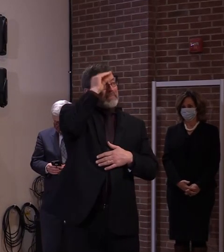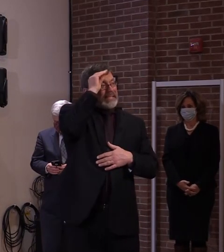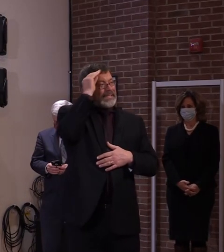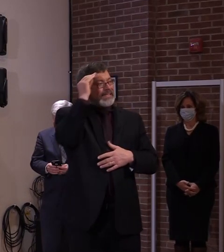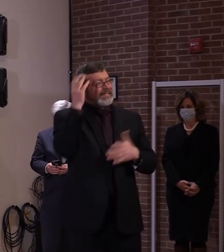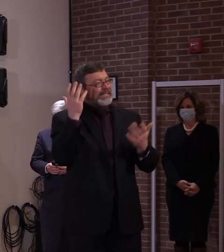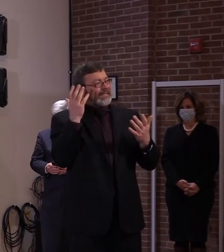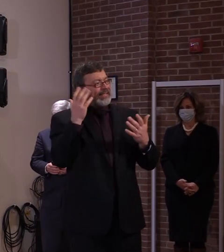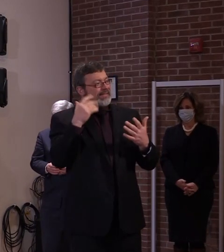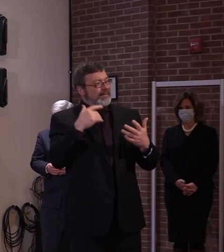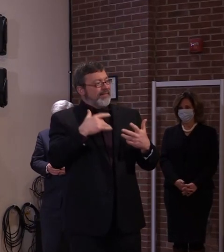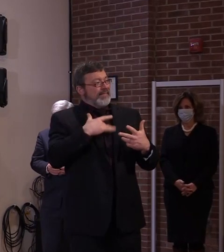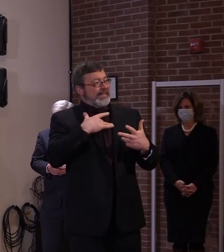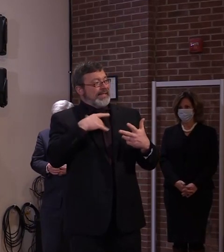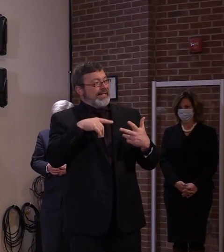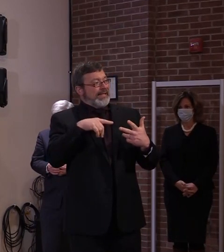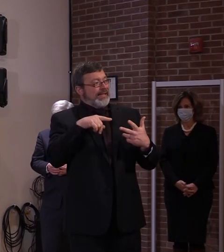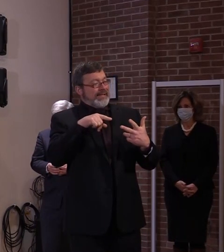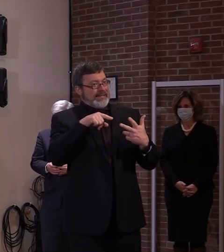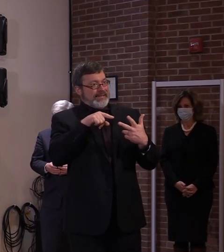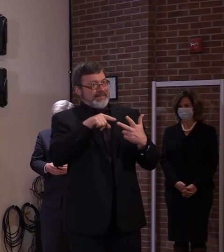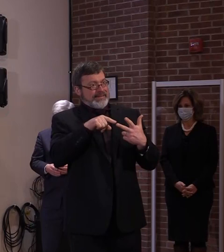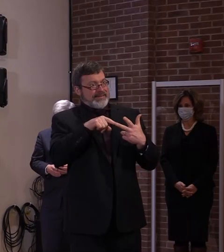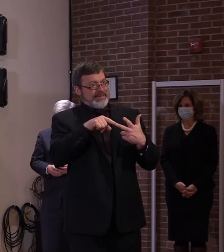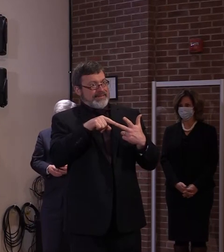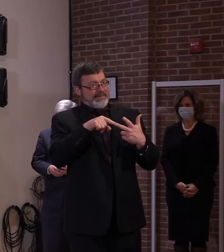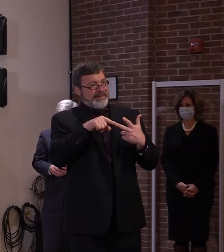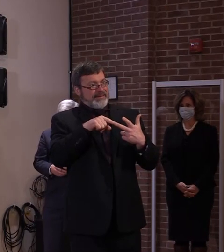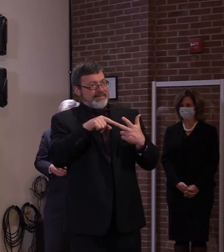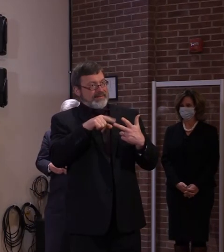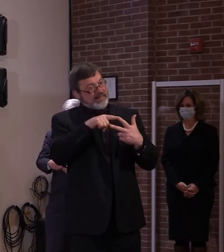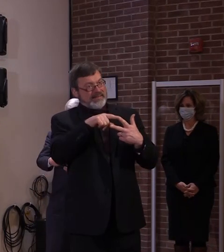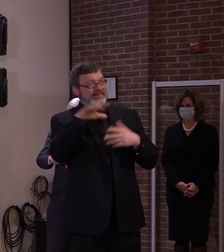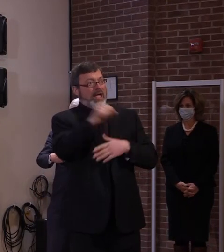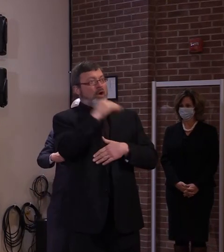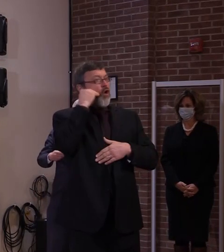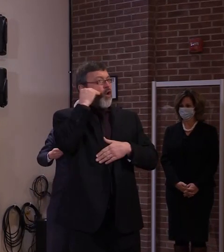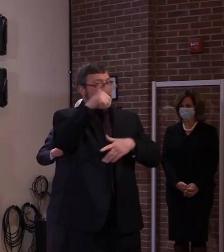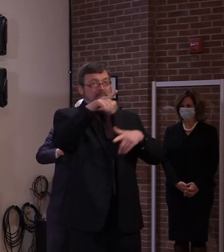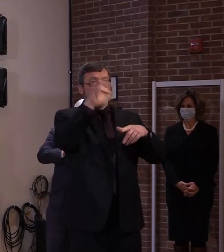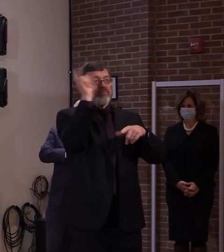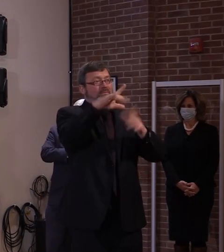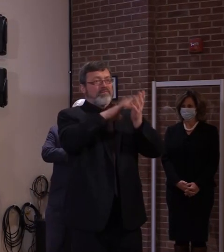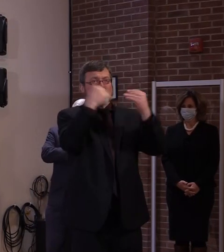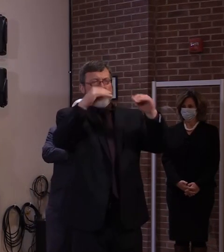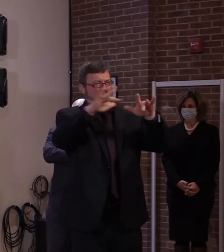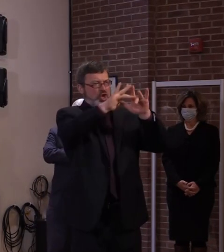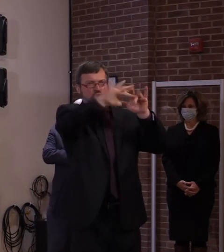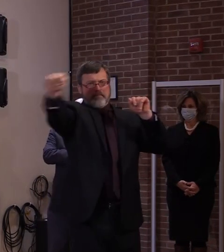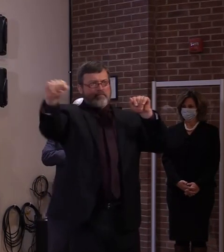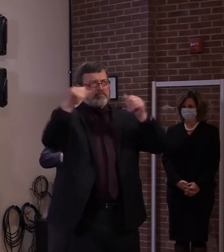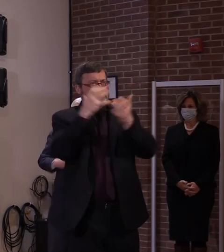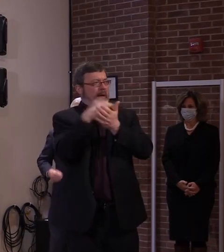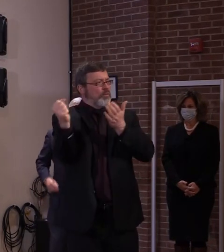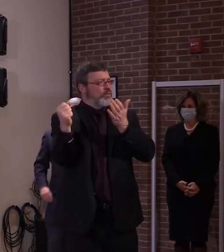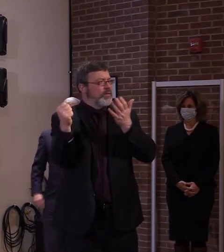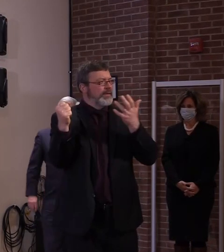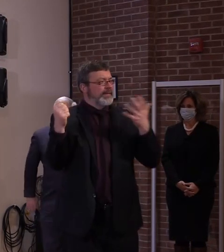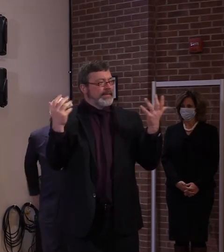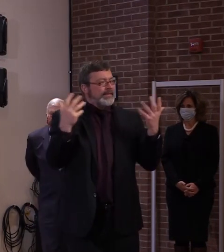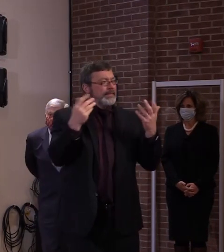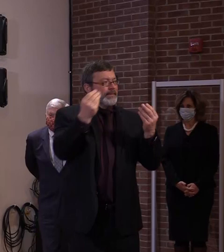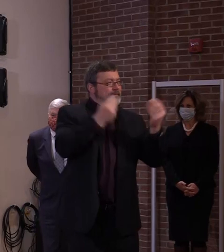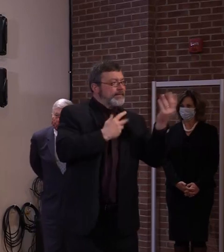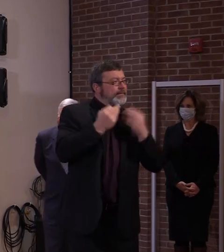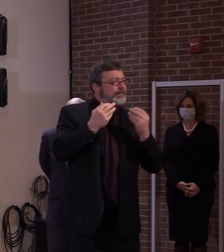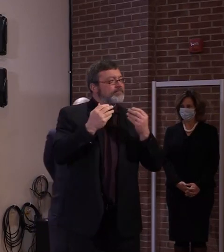tests are not available on the shelves, and I've heard more than one person who have bought them for